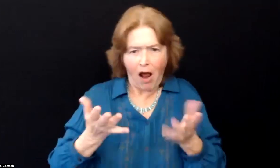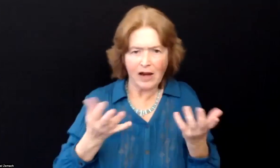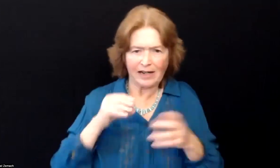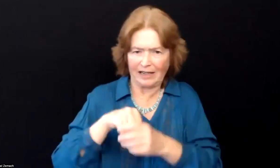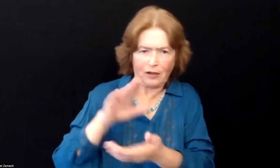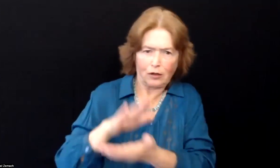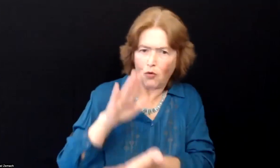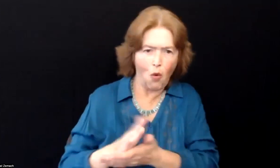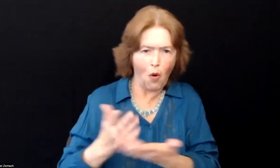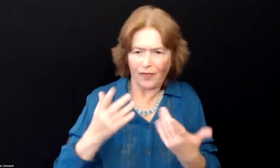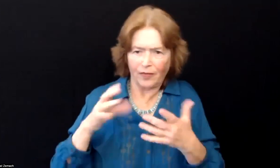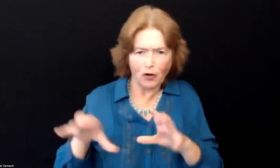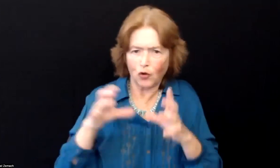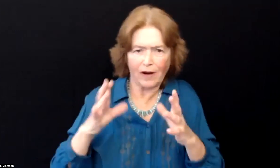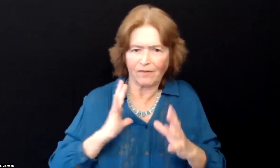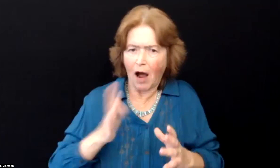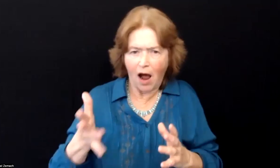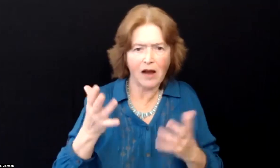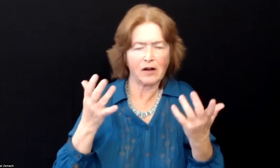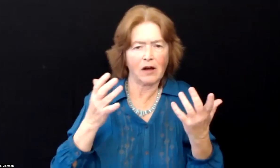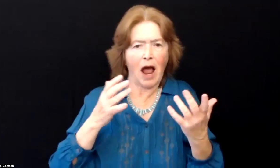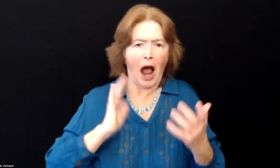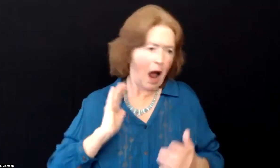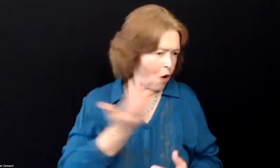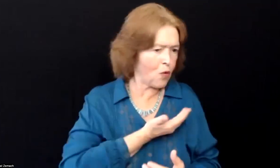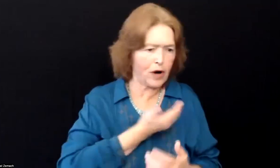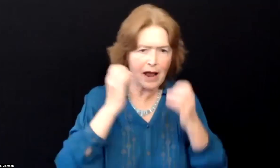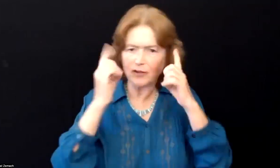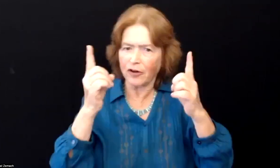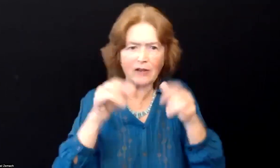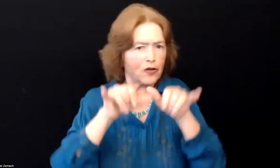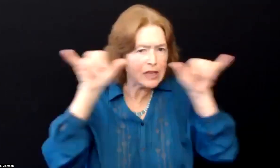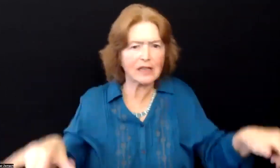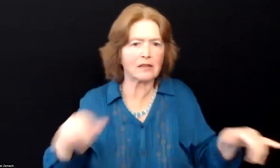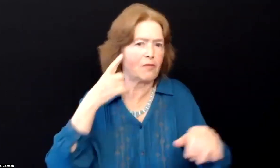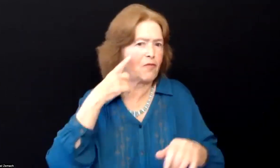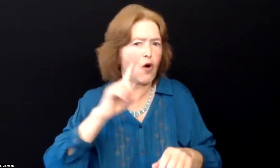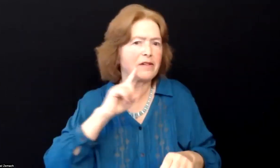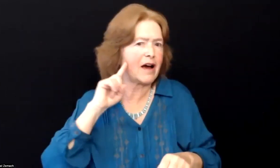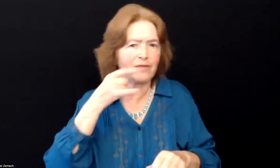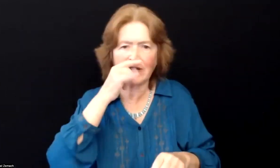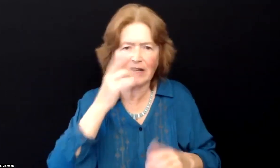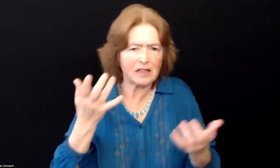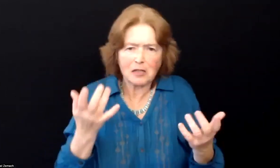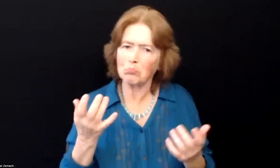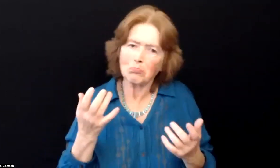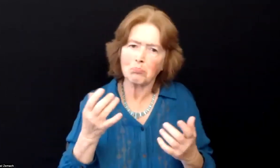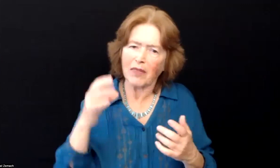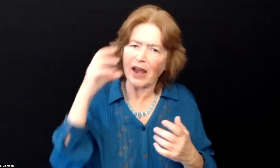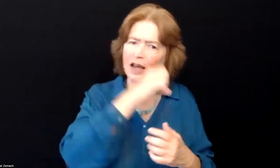are great. They're in school. They're doing fine. Our education system, works for